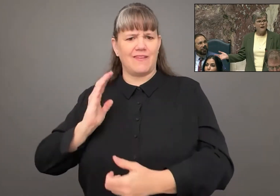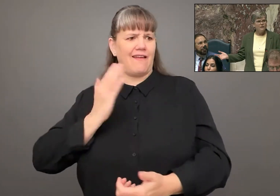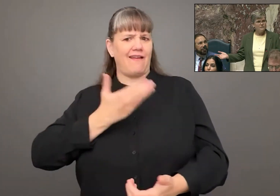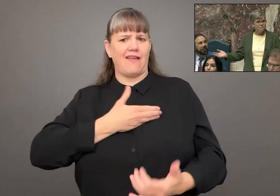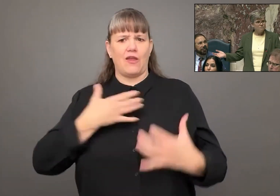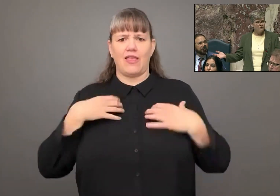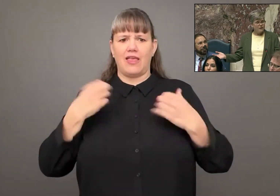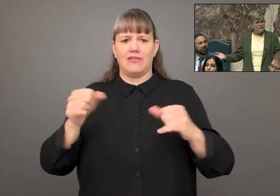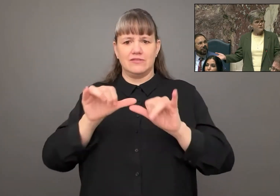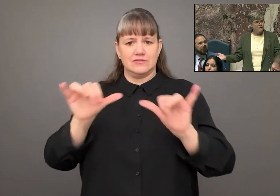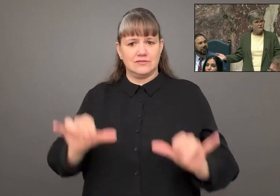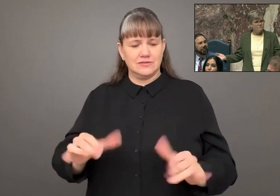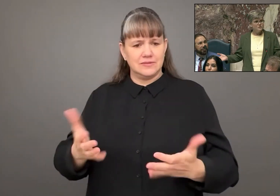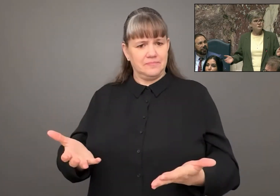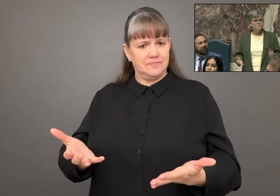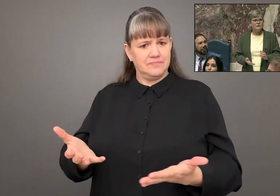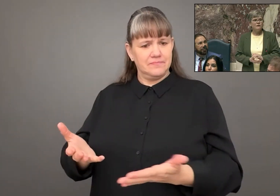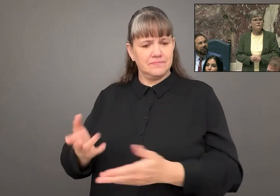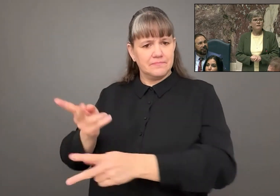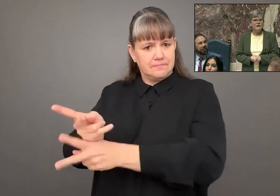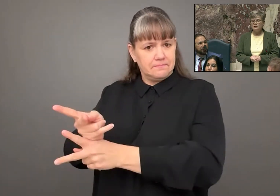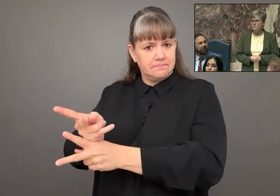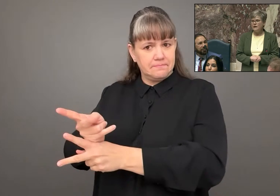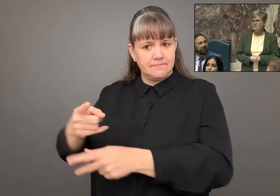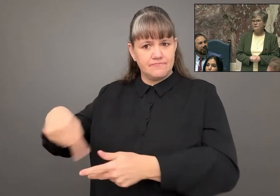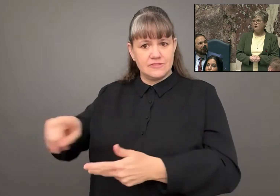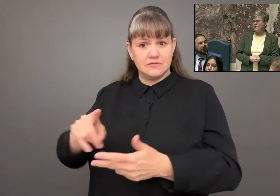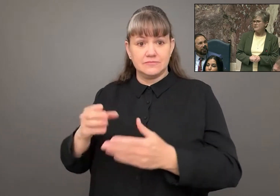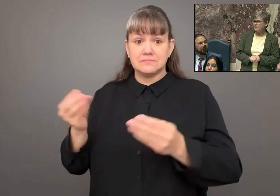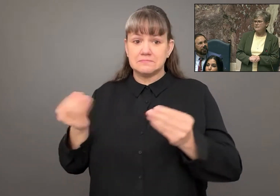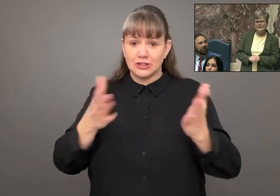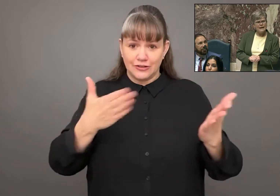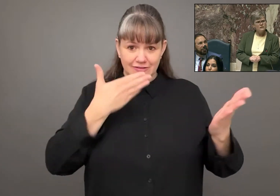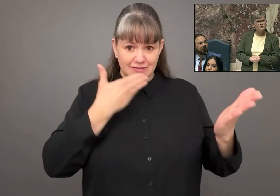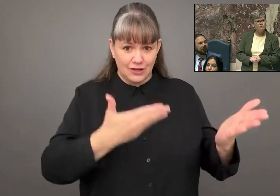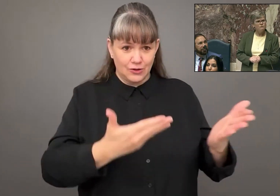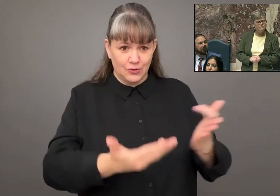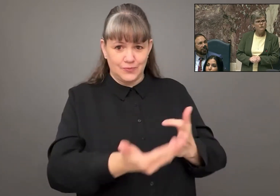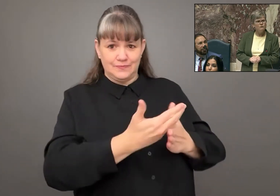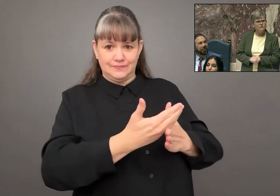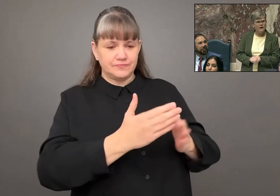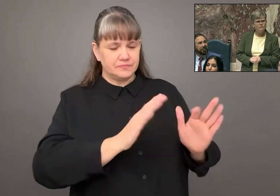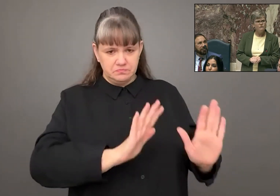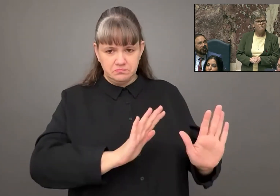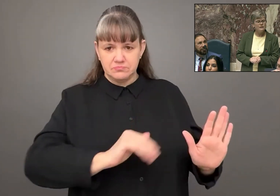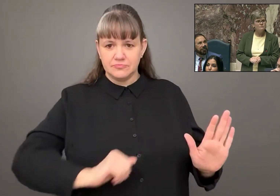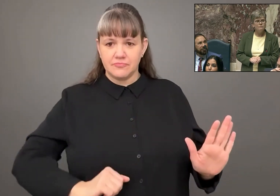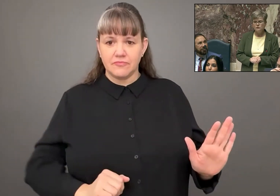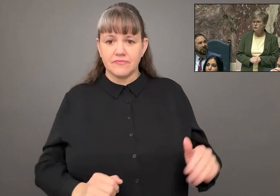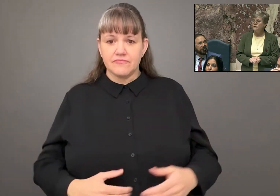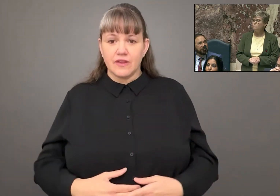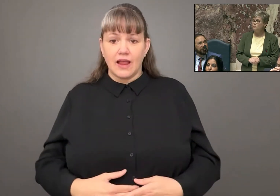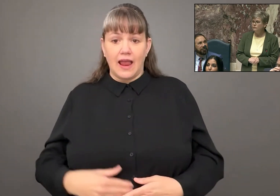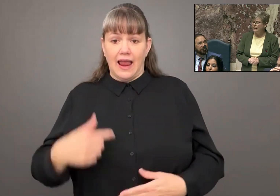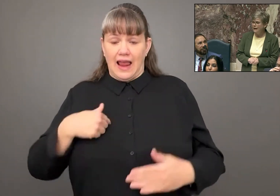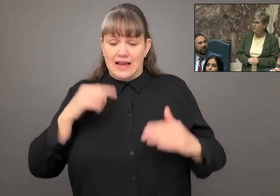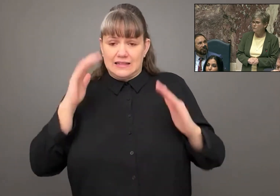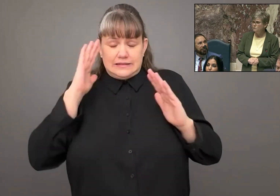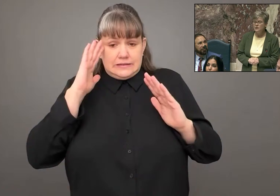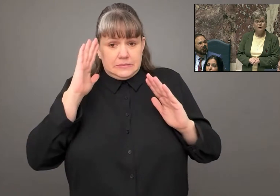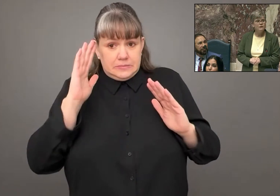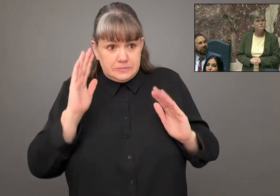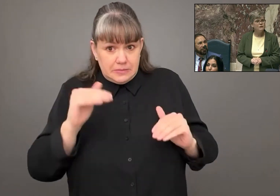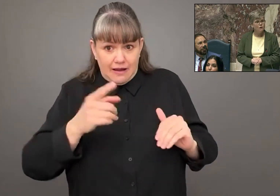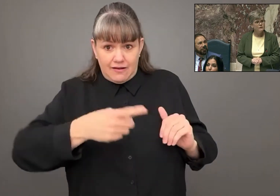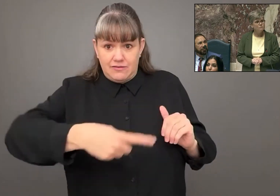Thank you. At this rate, Mr. Speaker, I'd expect that they would ask us to cancel the review of the health authorities. But, Mr. Speaker, we're moving ahead on